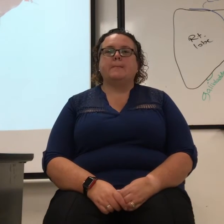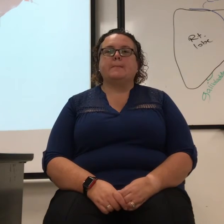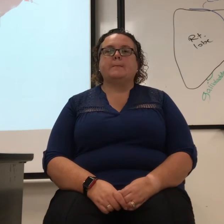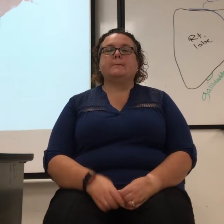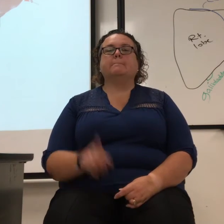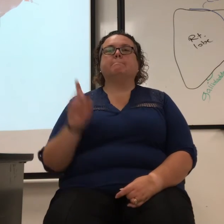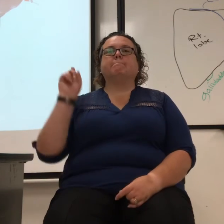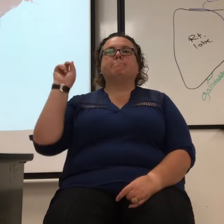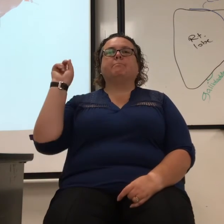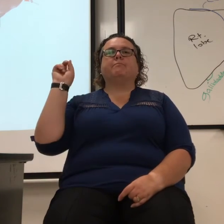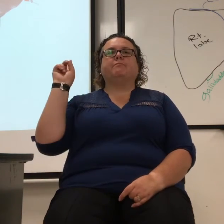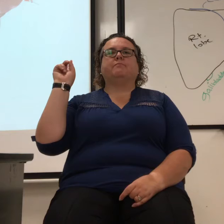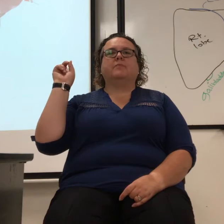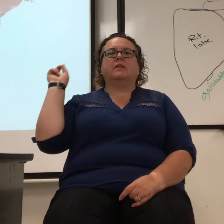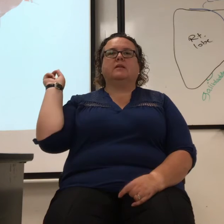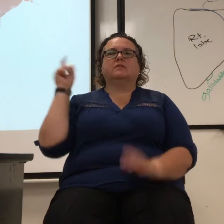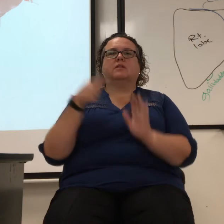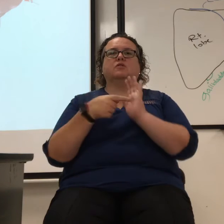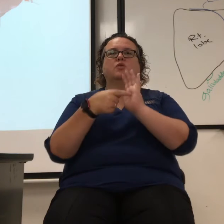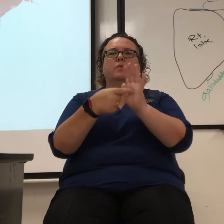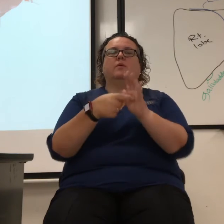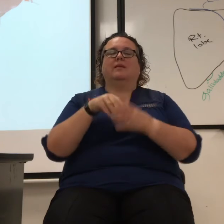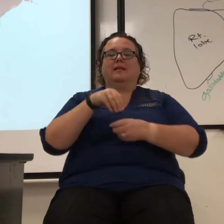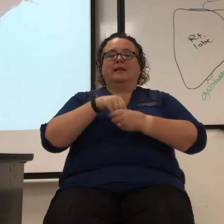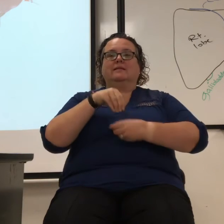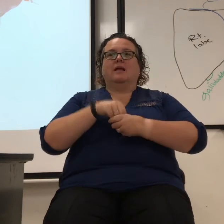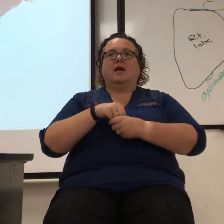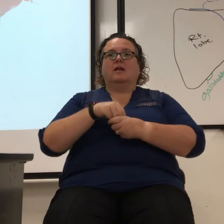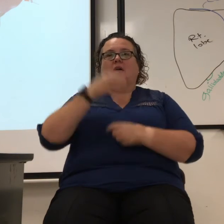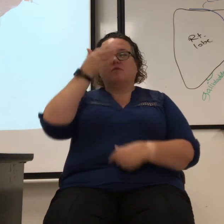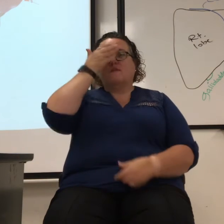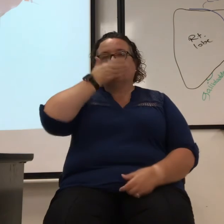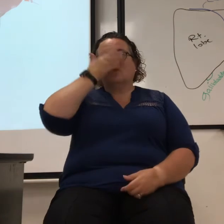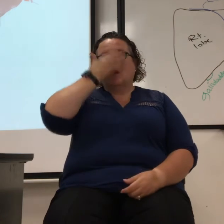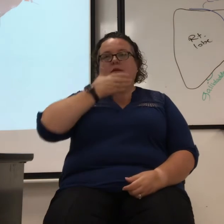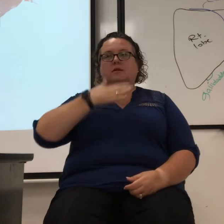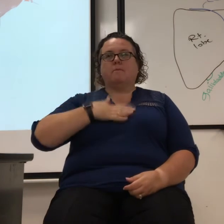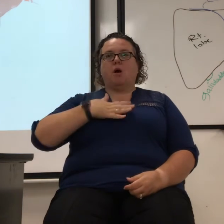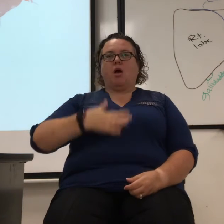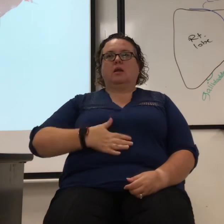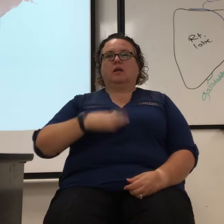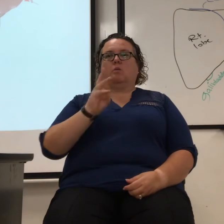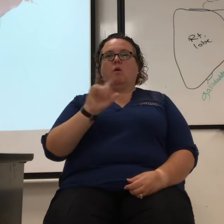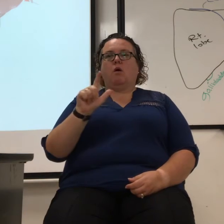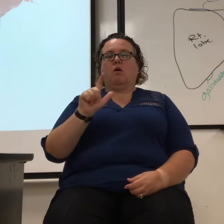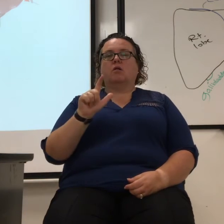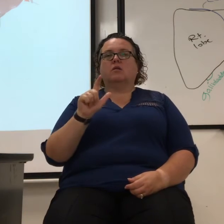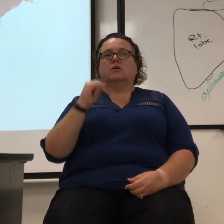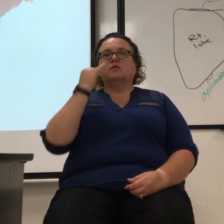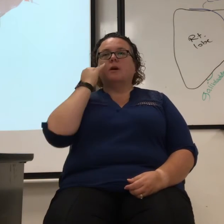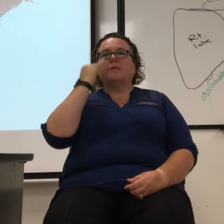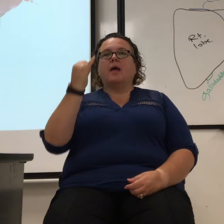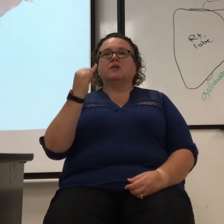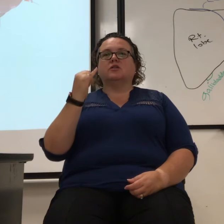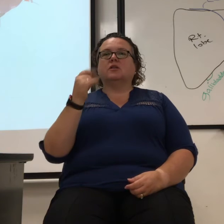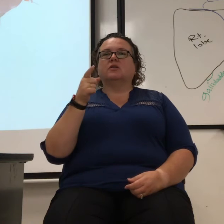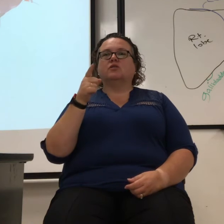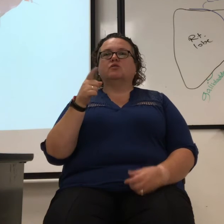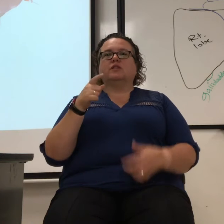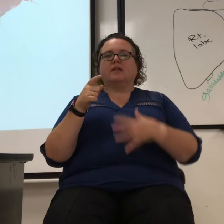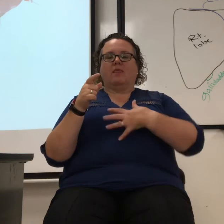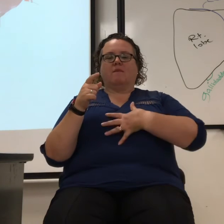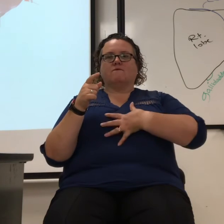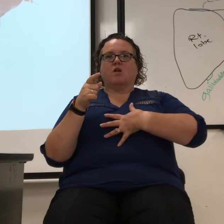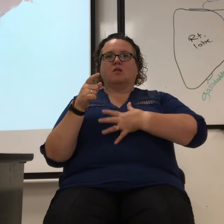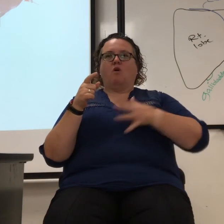So this is showing you the inside of the front body wall. So imagine if you just took your front off